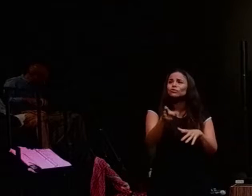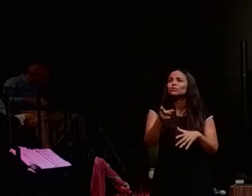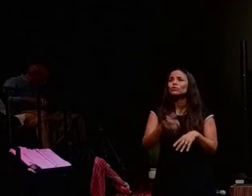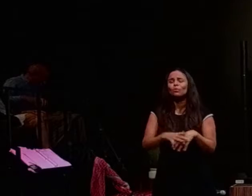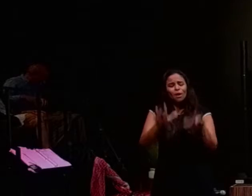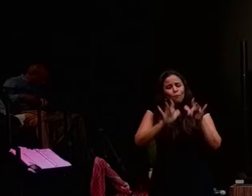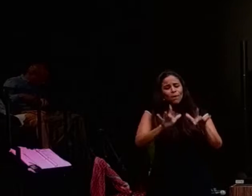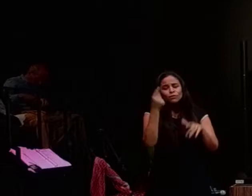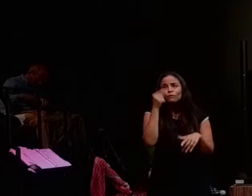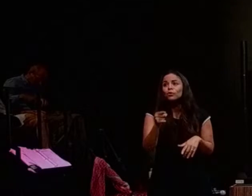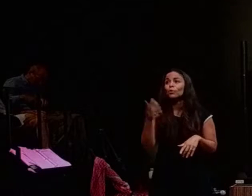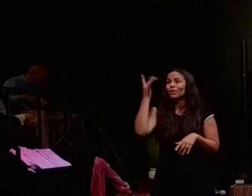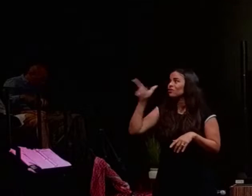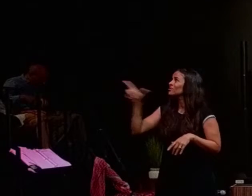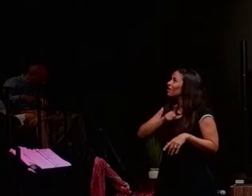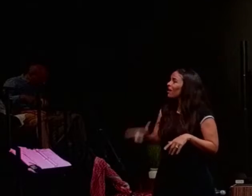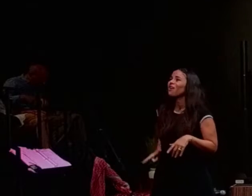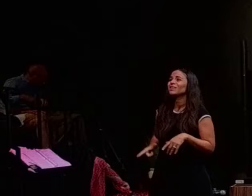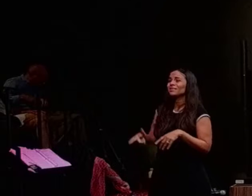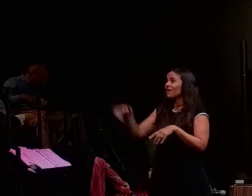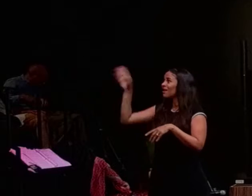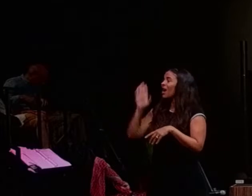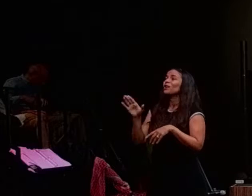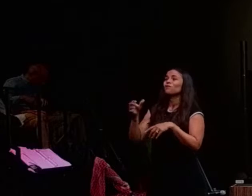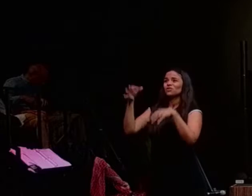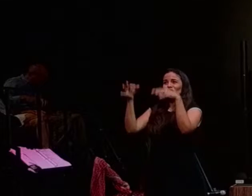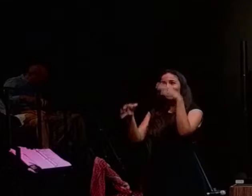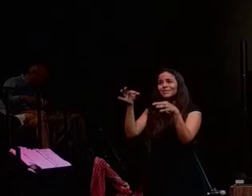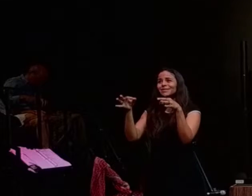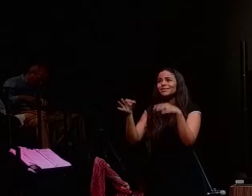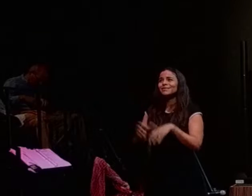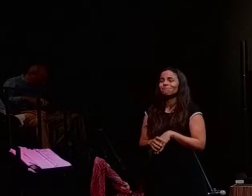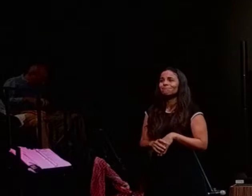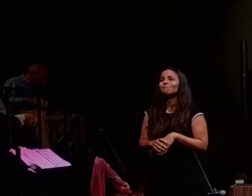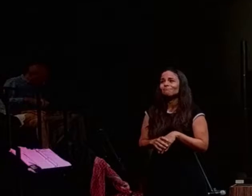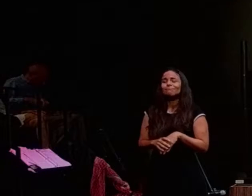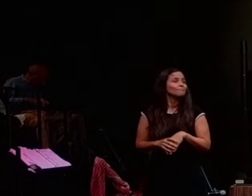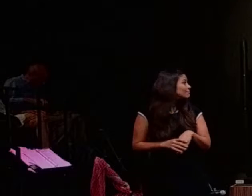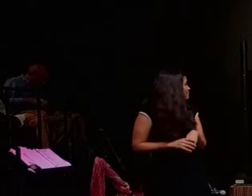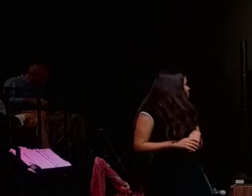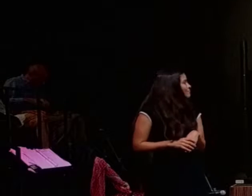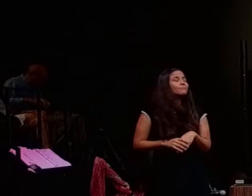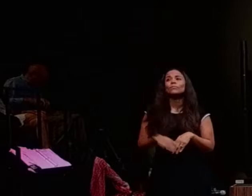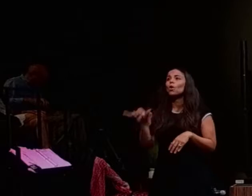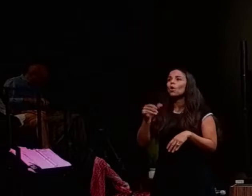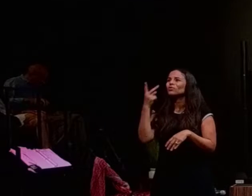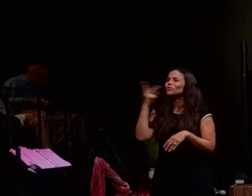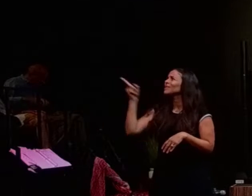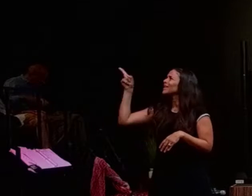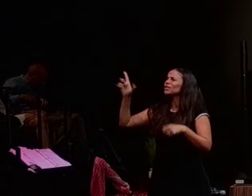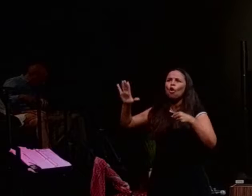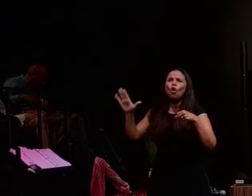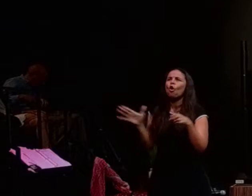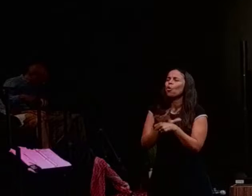you compassion. For the Lord is a God of justice. Blessed are all who wait for him. And then we also see that God is completely